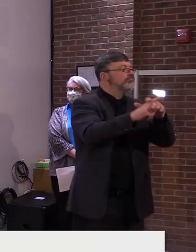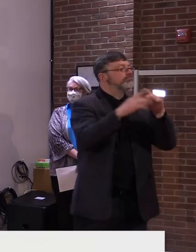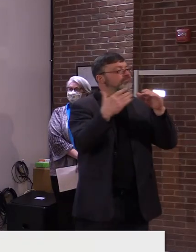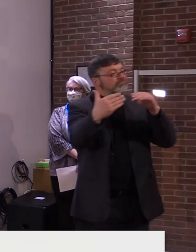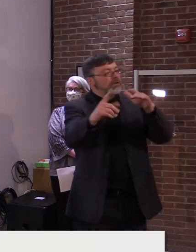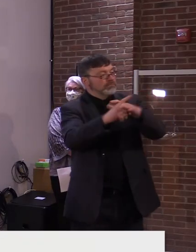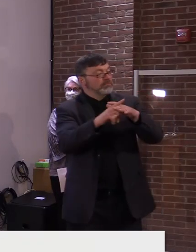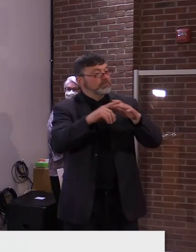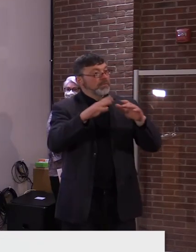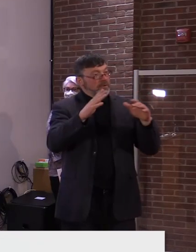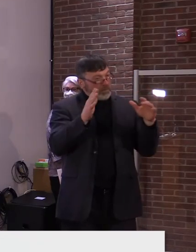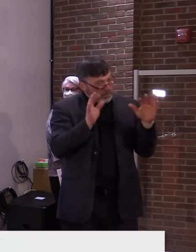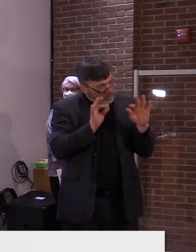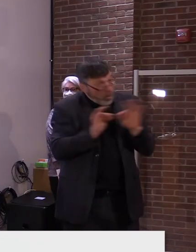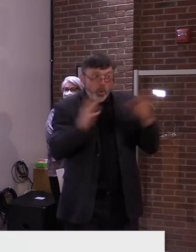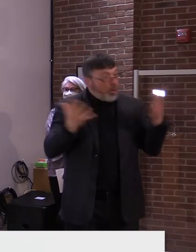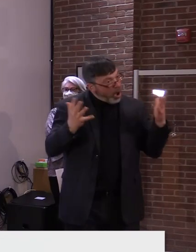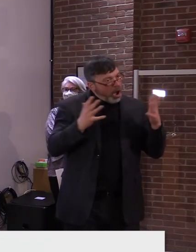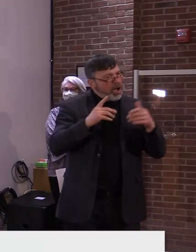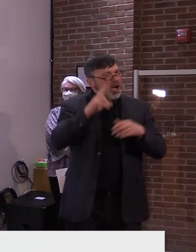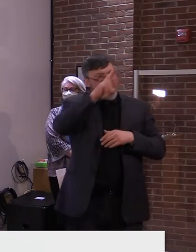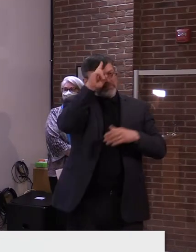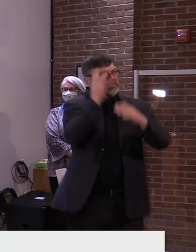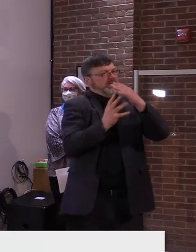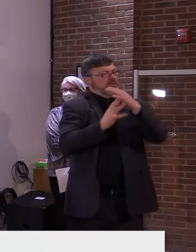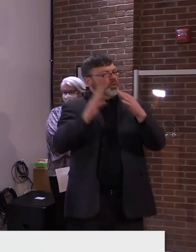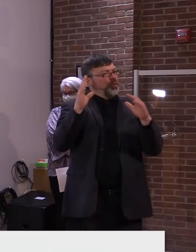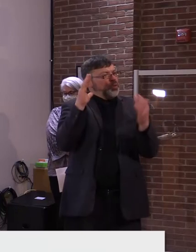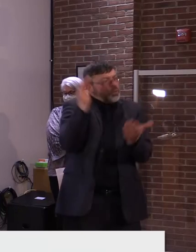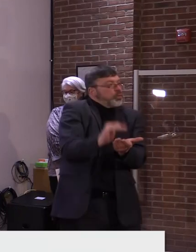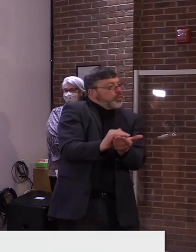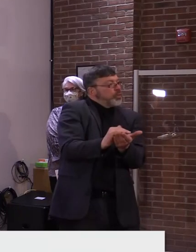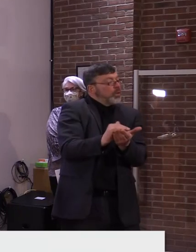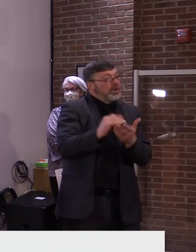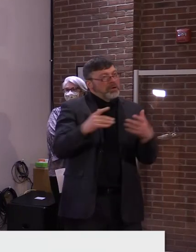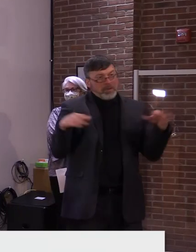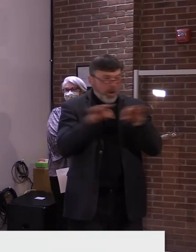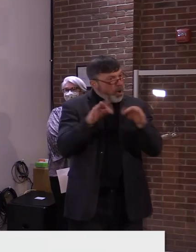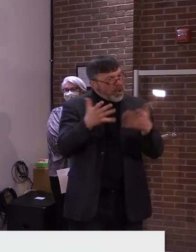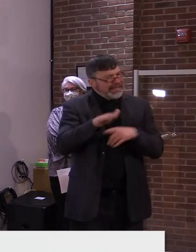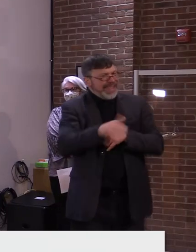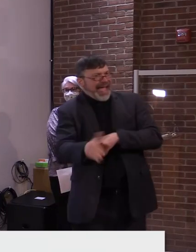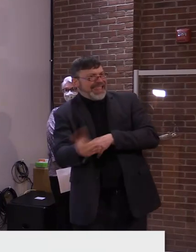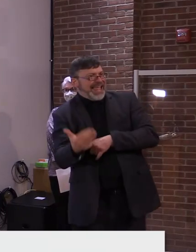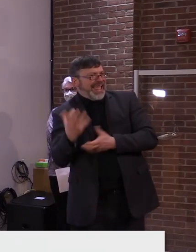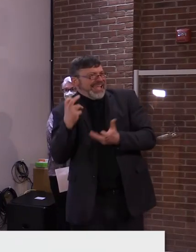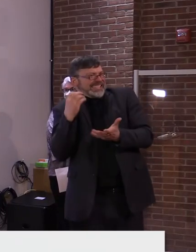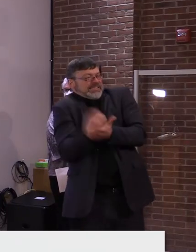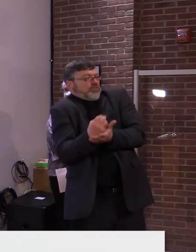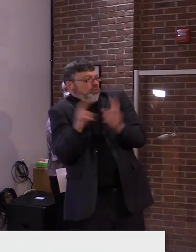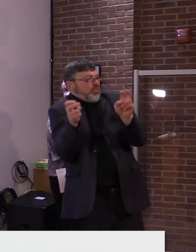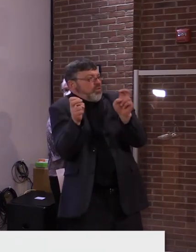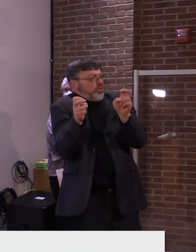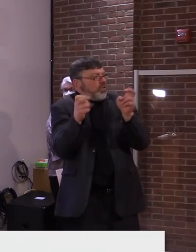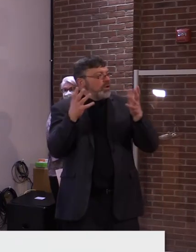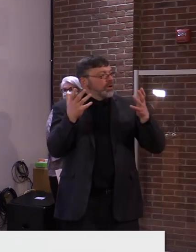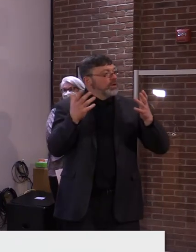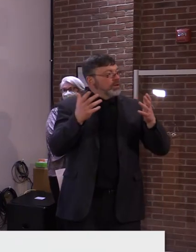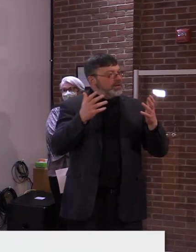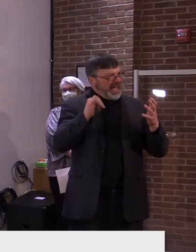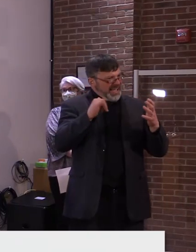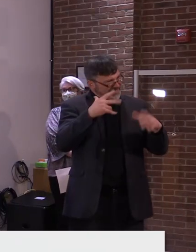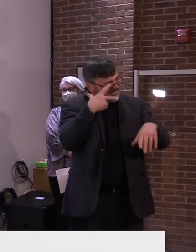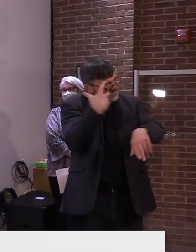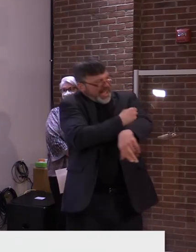in the past, and we're not going to see the deaths we've seen in the past with the vaccine that has been implemented,